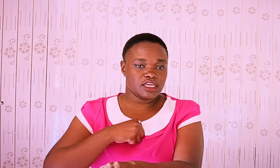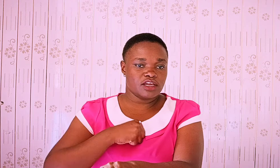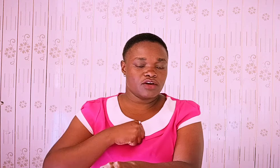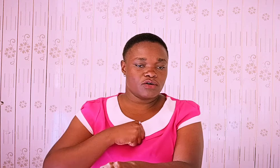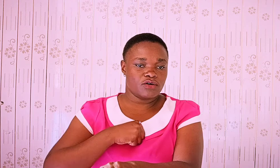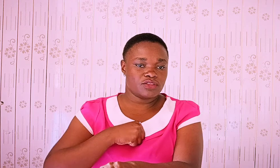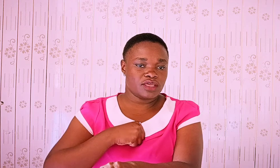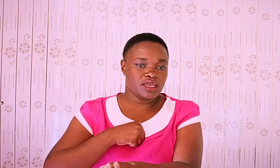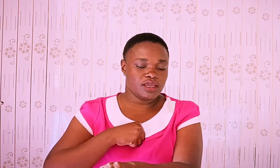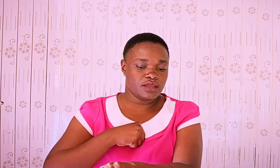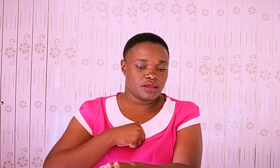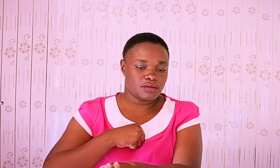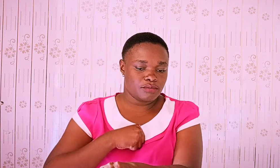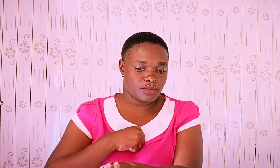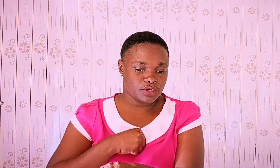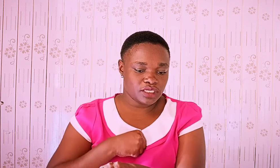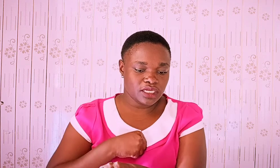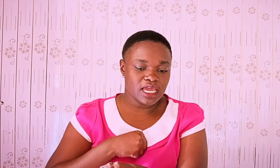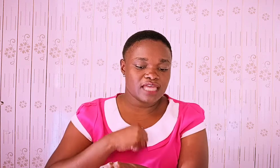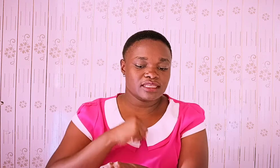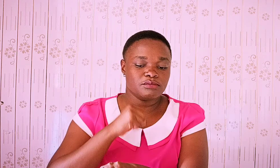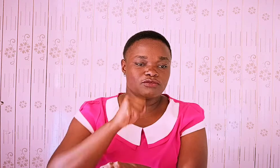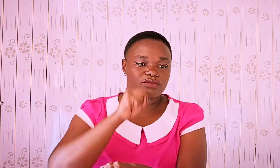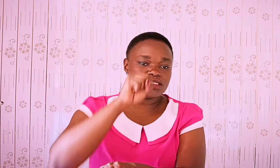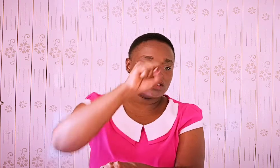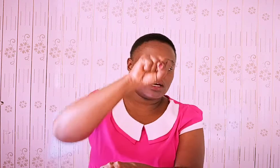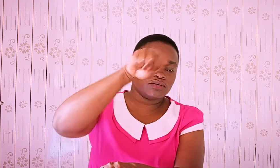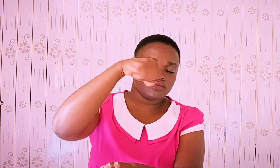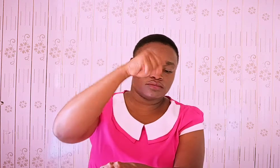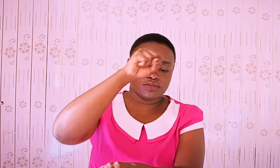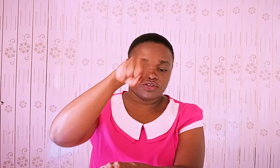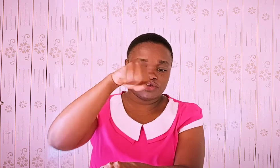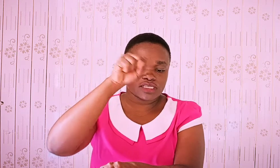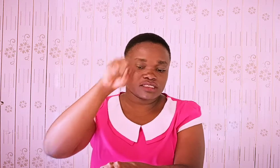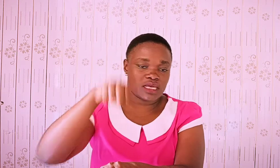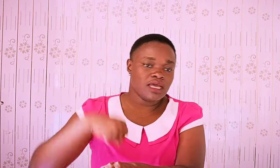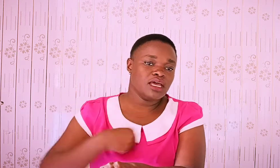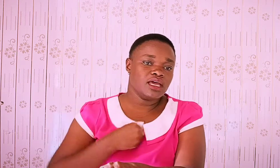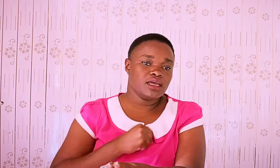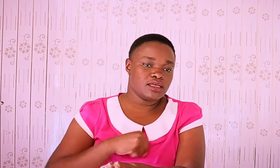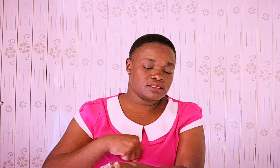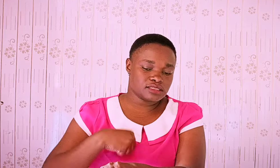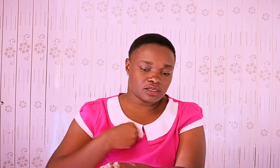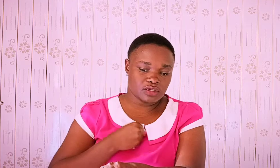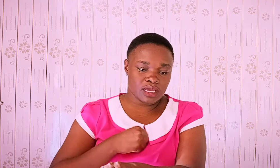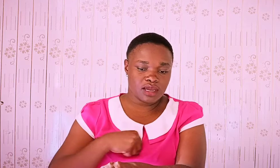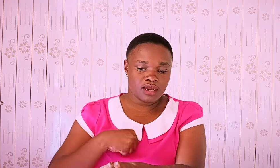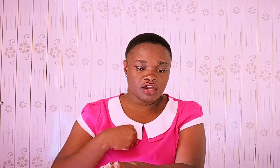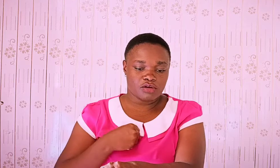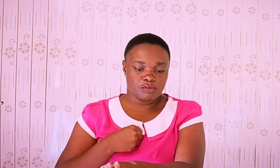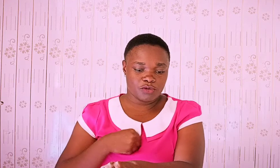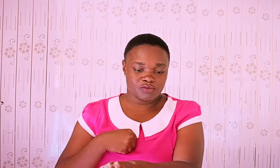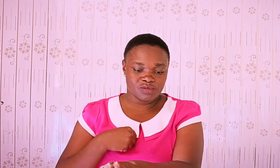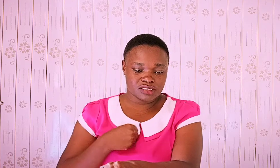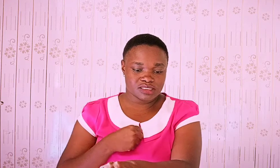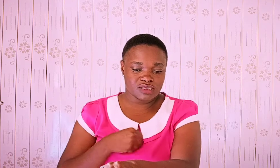resting on the body, and then movement now ndio hiyo sasa circular movement.